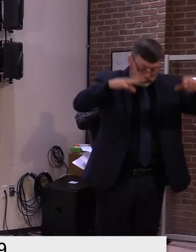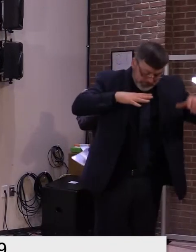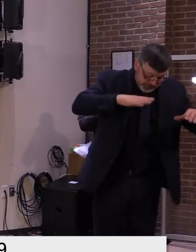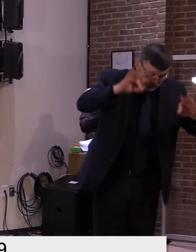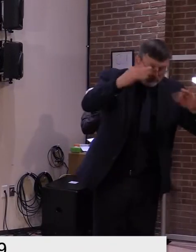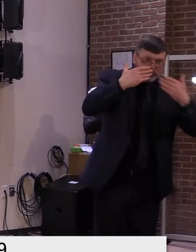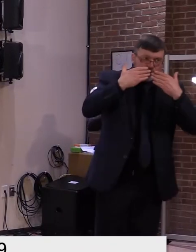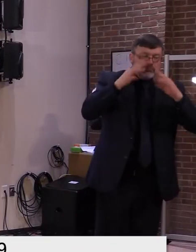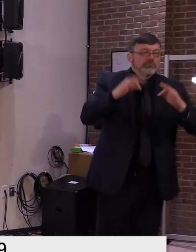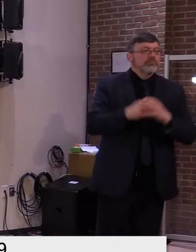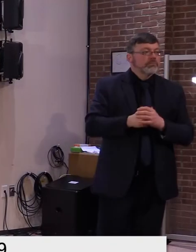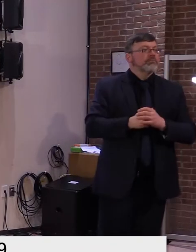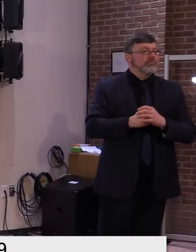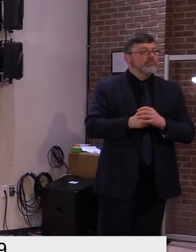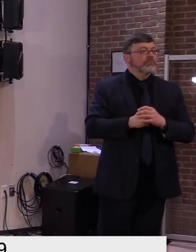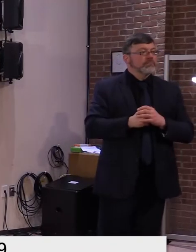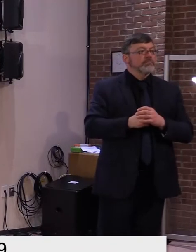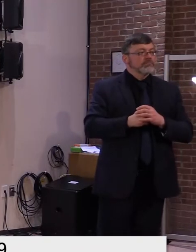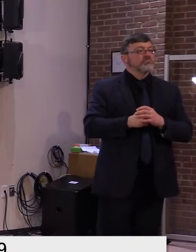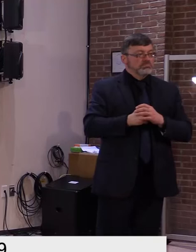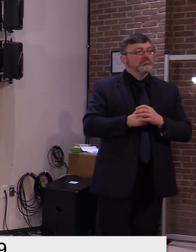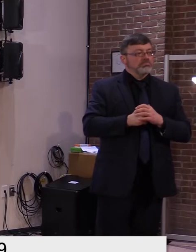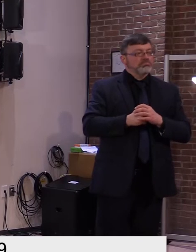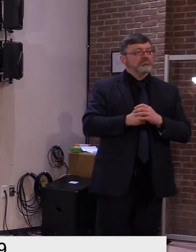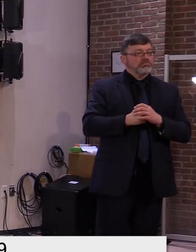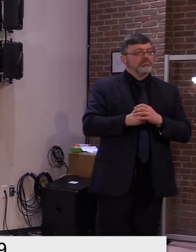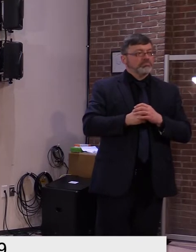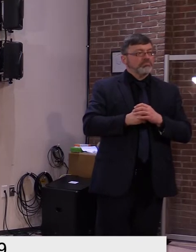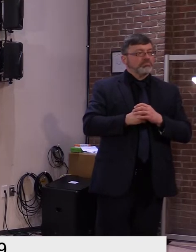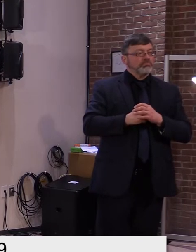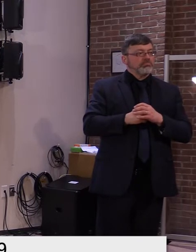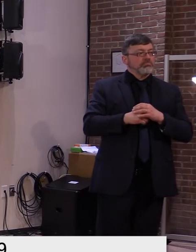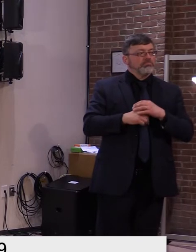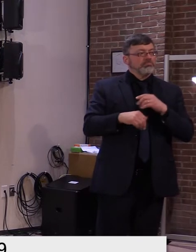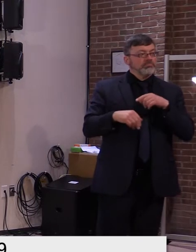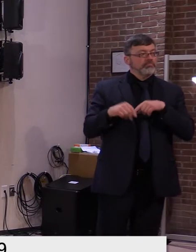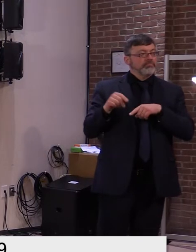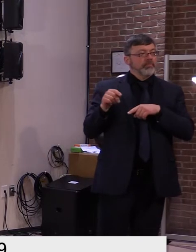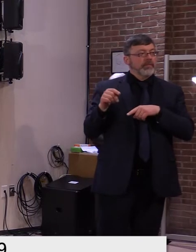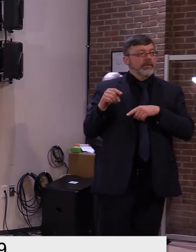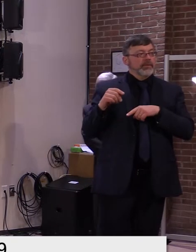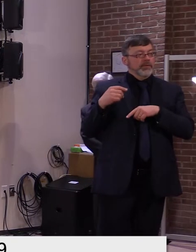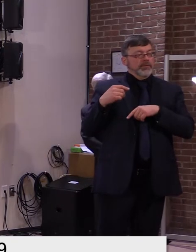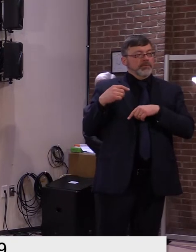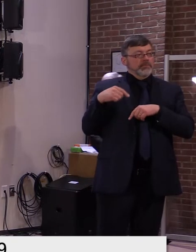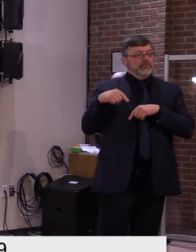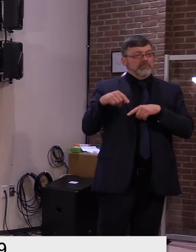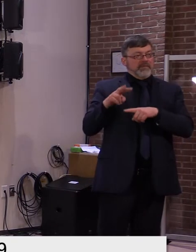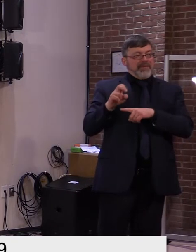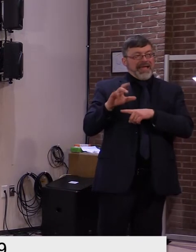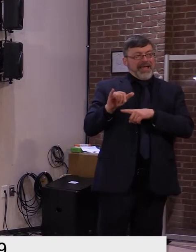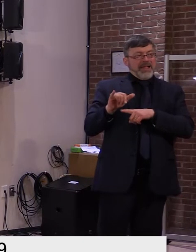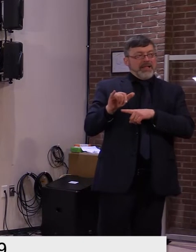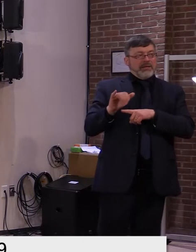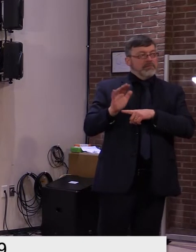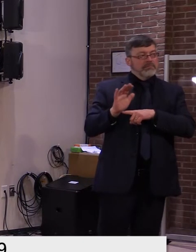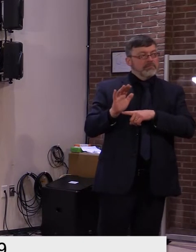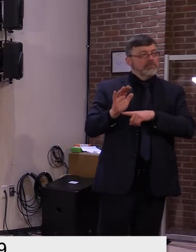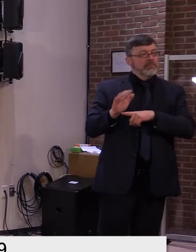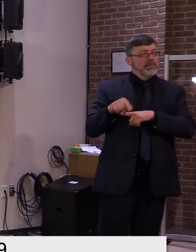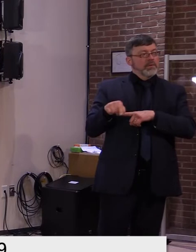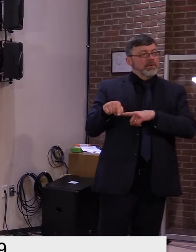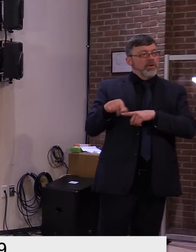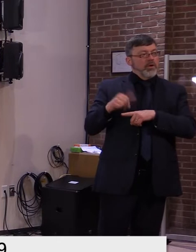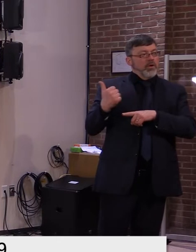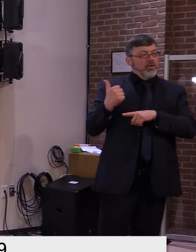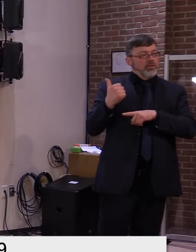Thank you, Rebecca. Good afternoon, Governor. Looking at the state's vaccine dashboard, it seems that there are two